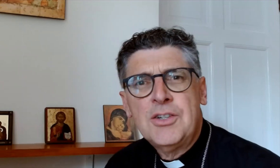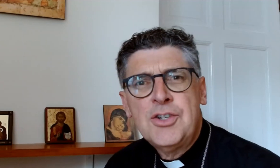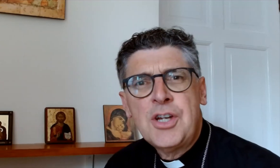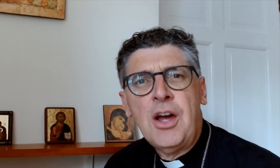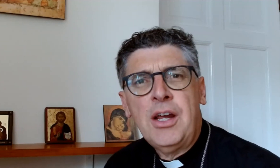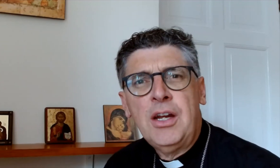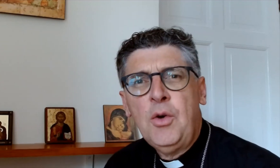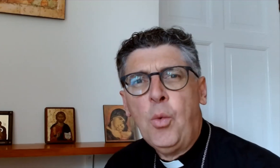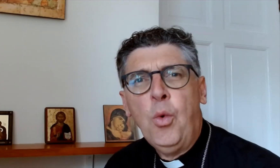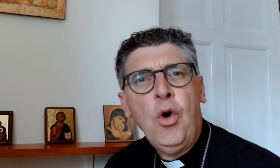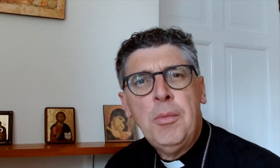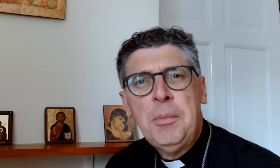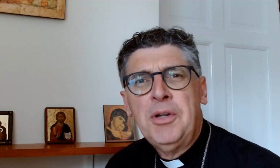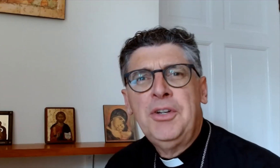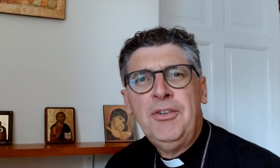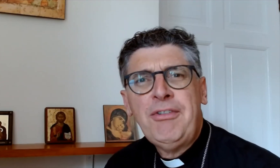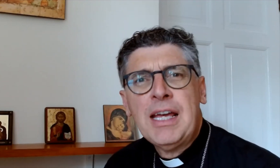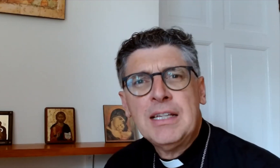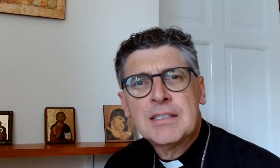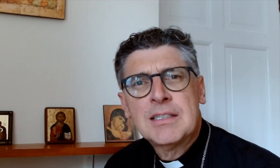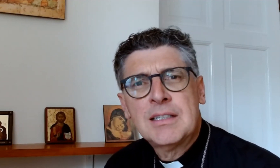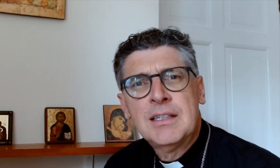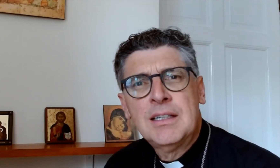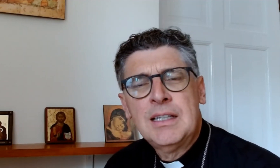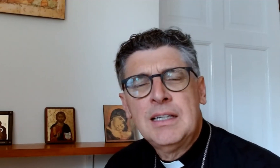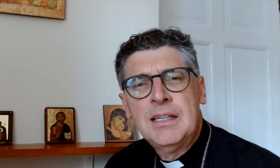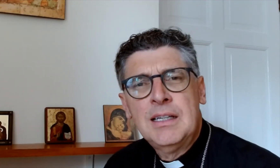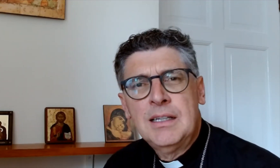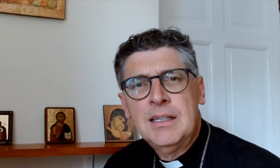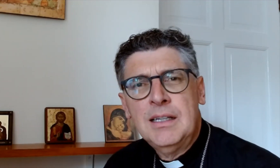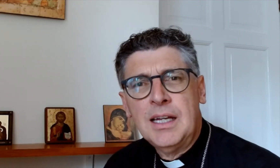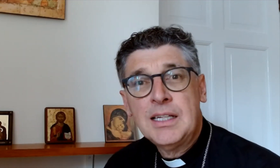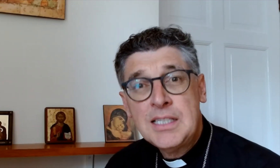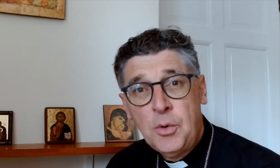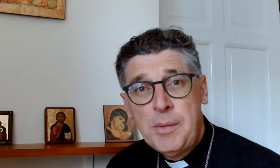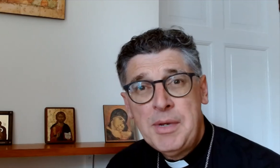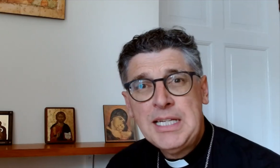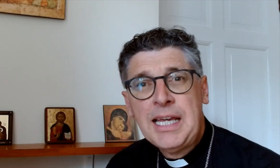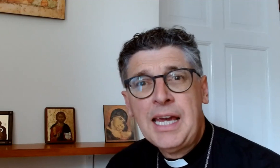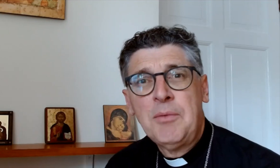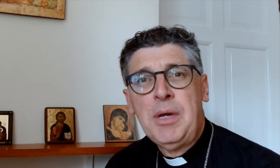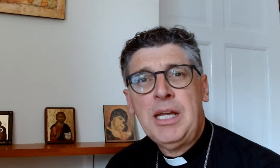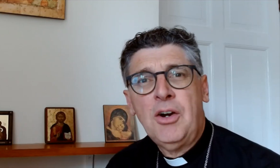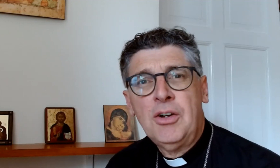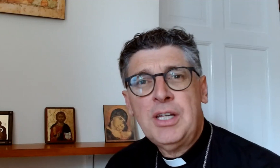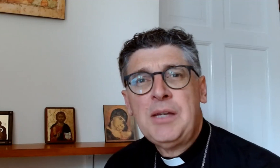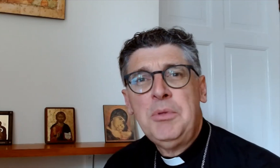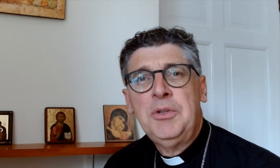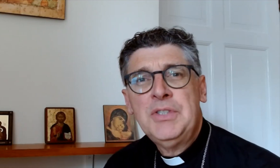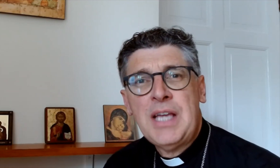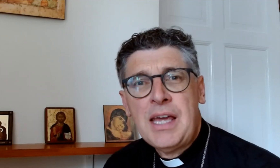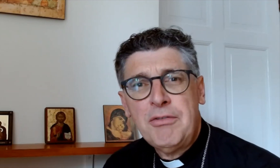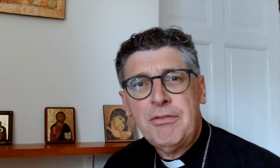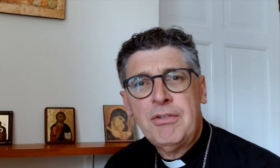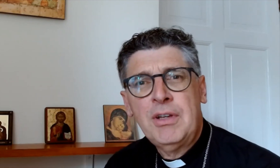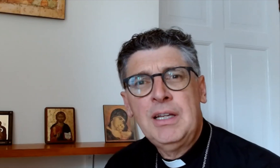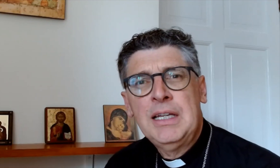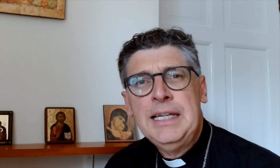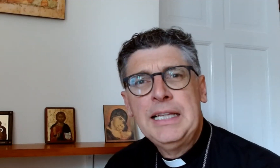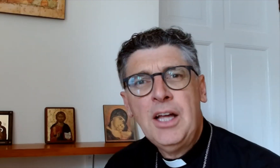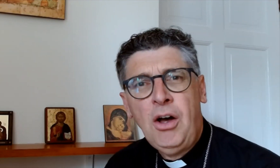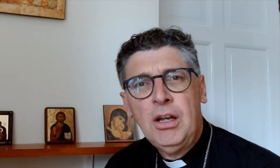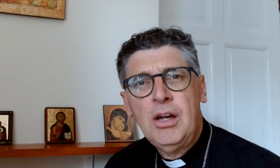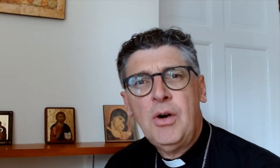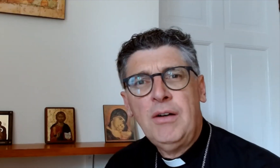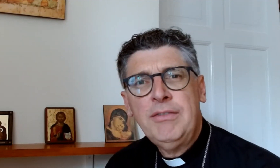sun shine warm upon your face, and until we meet again, may God keep you safe